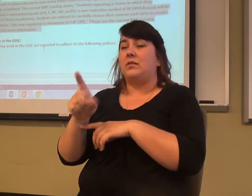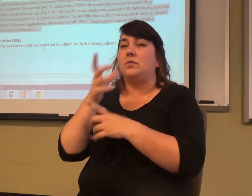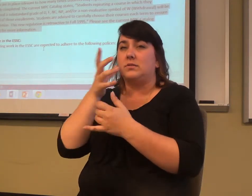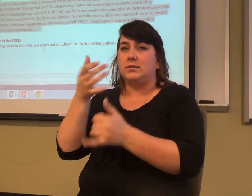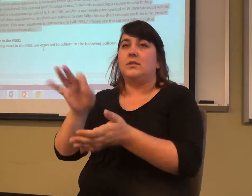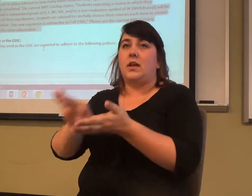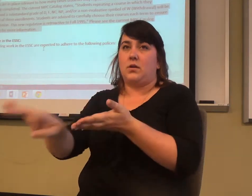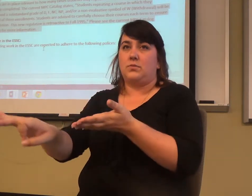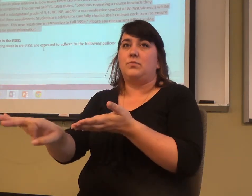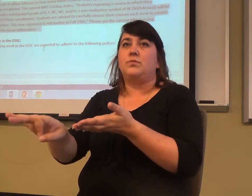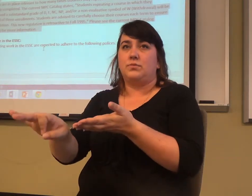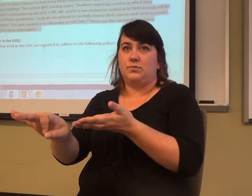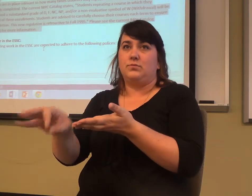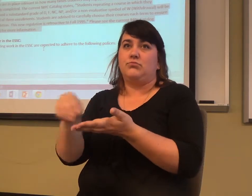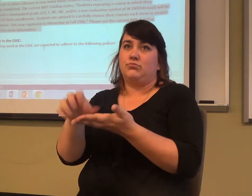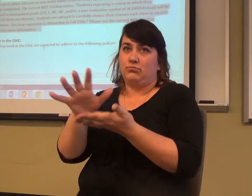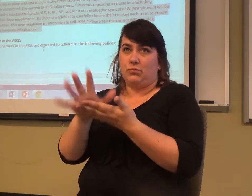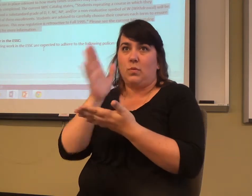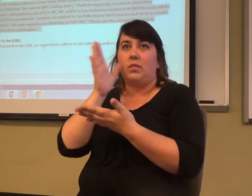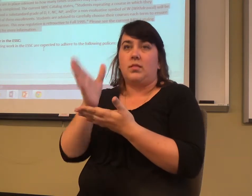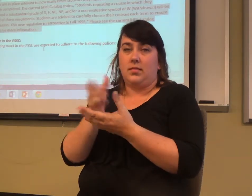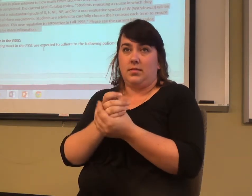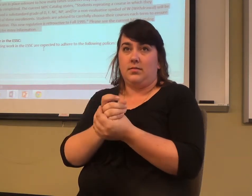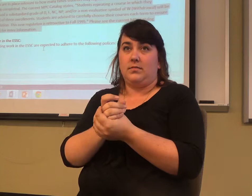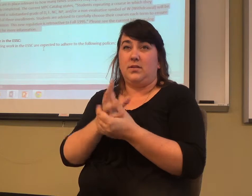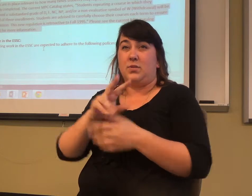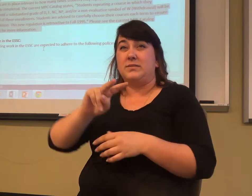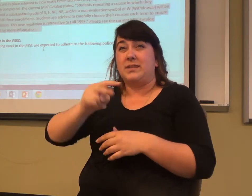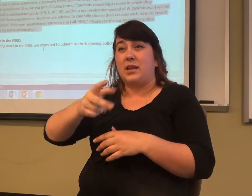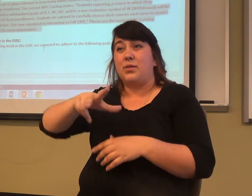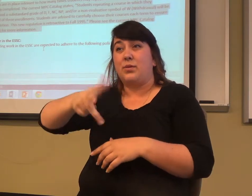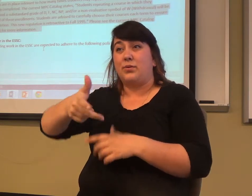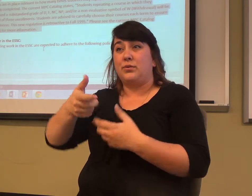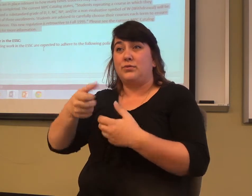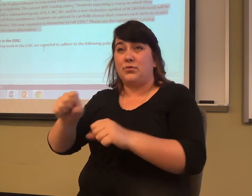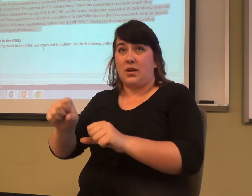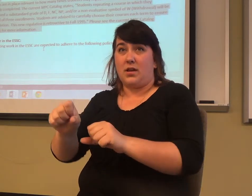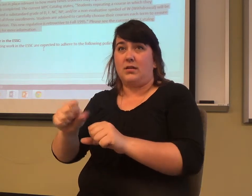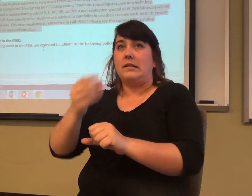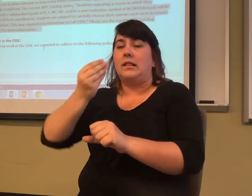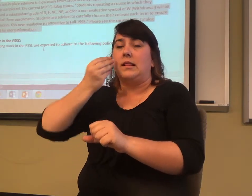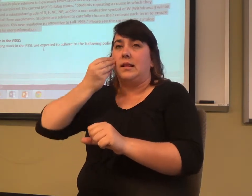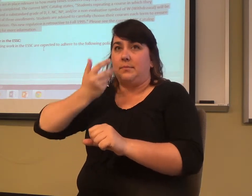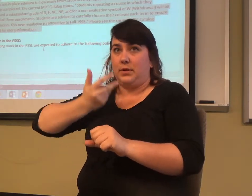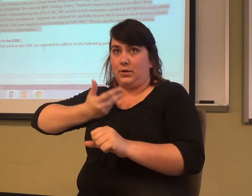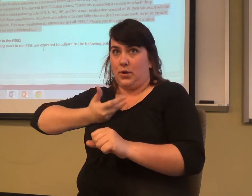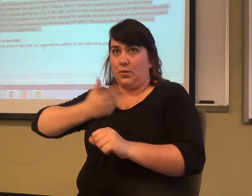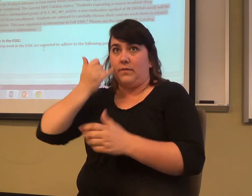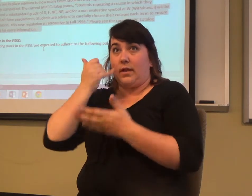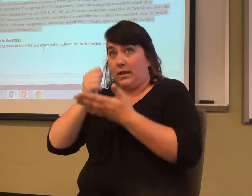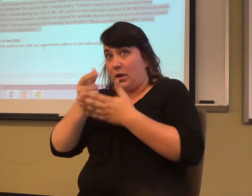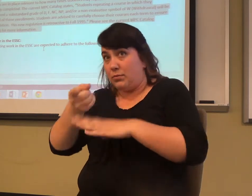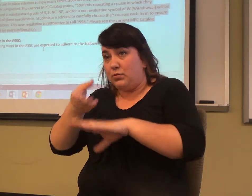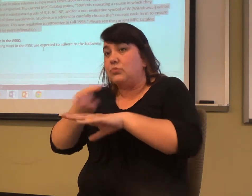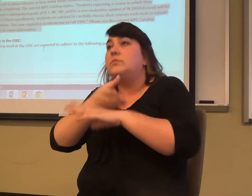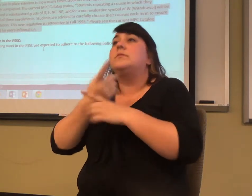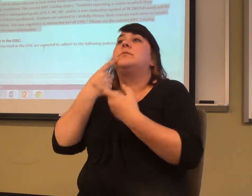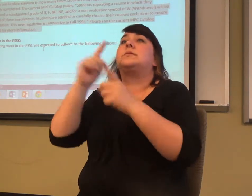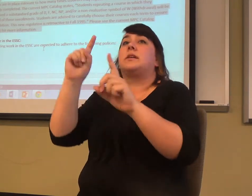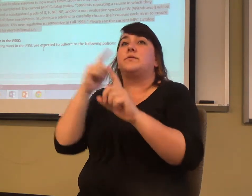record. If this is your 2nd or 3rd attempt at 301, please let me know if there's anything I can do to help you be successful so we can get you out of this